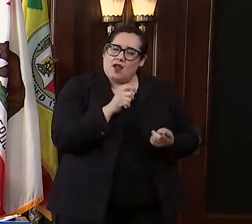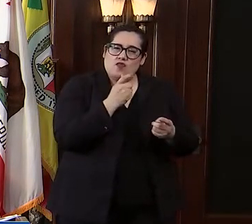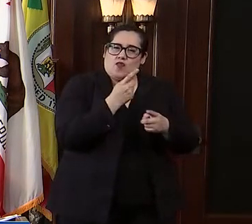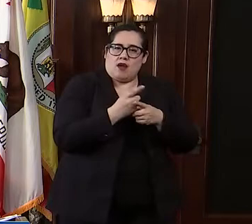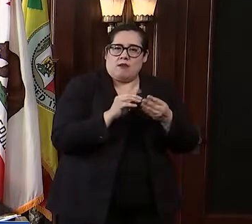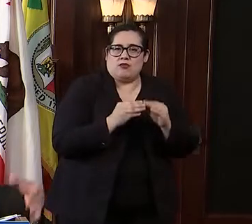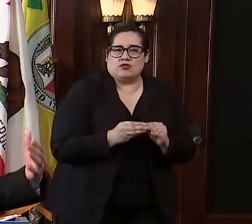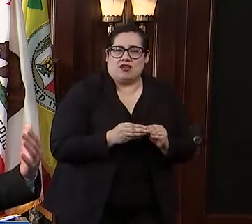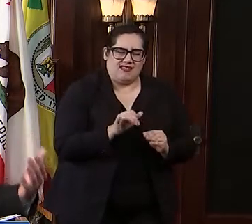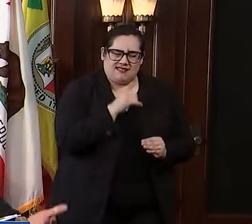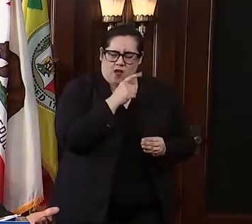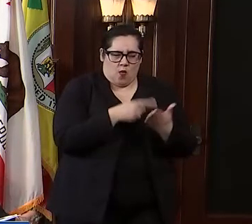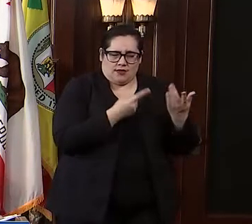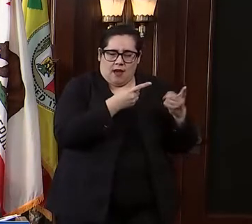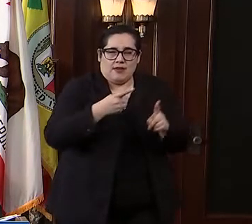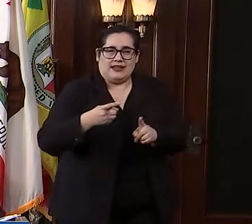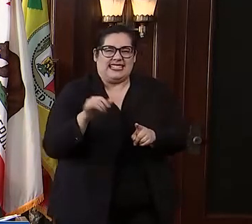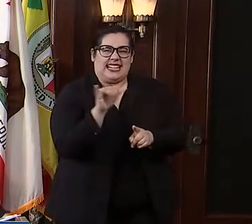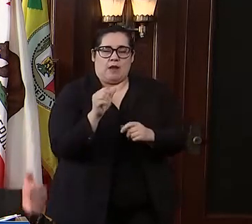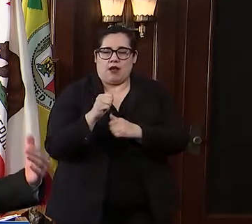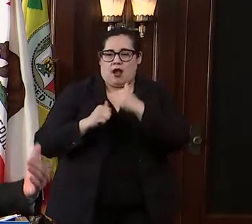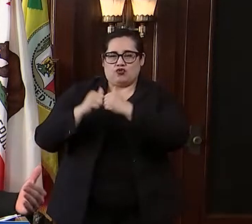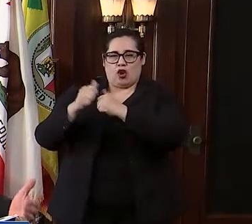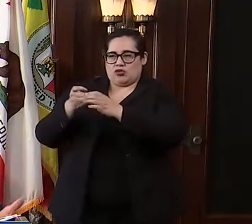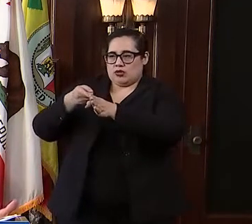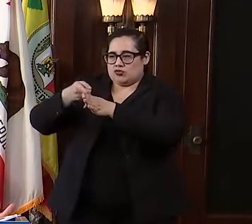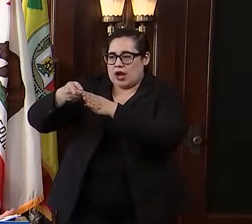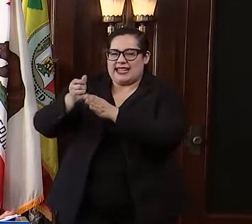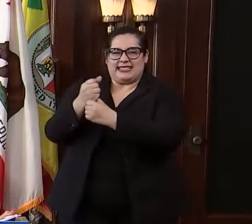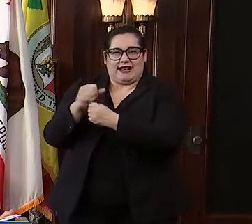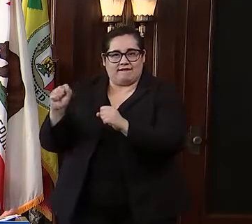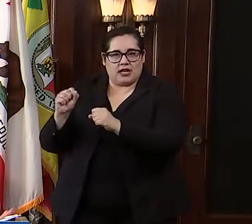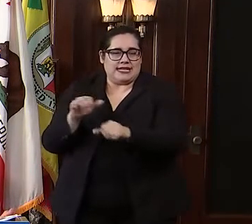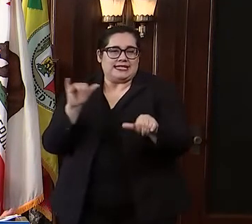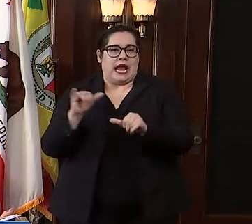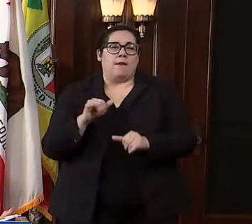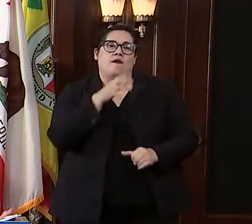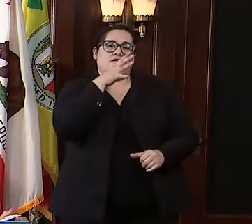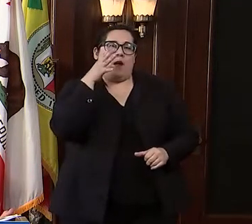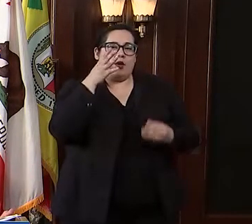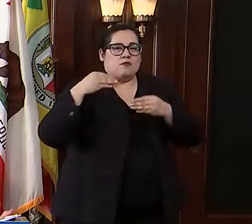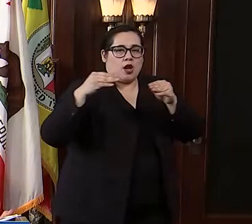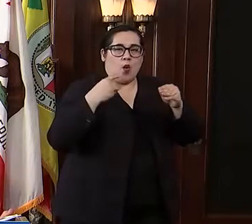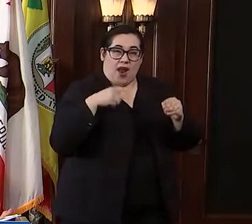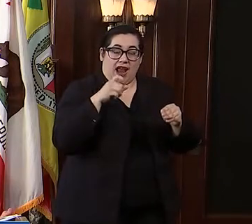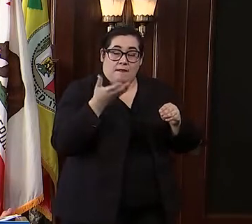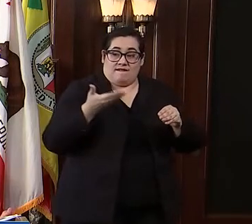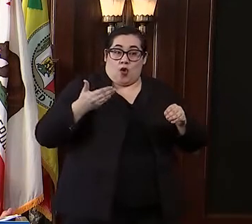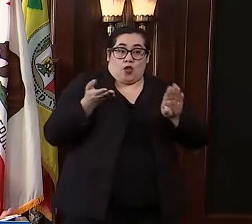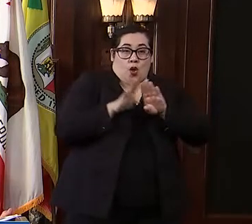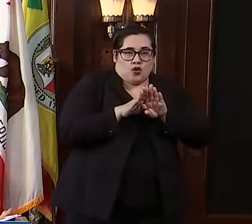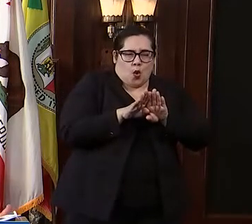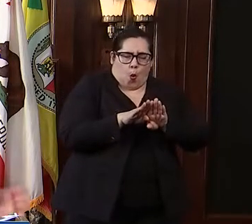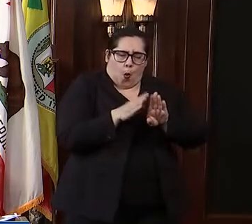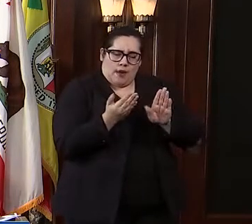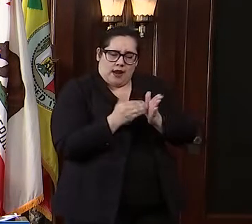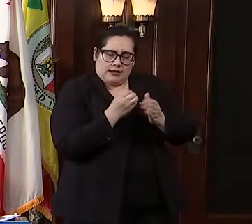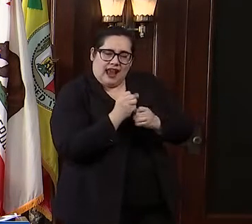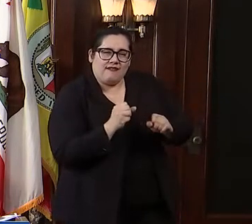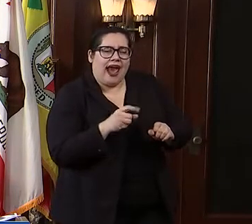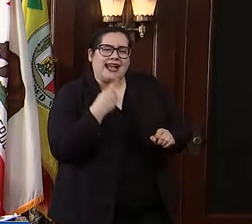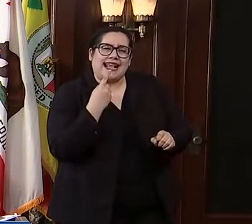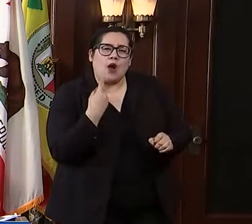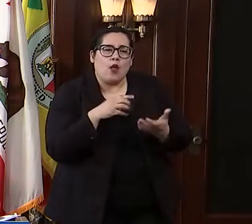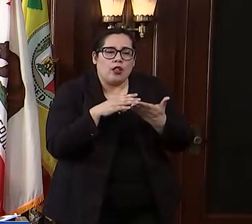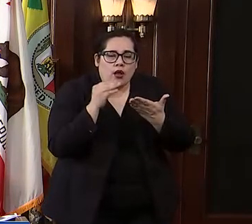numbers. Just as we did with our construction trades safely, just as we did with farmers markets when we had to close them down, reopen them safely, I keep saying we are